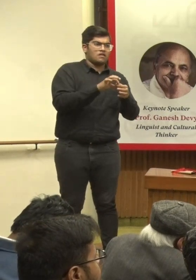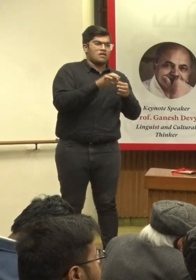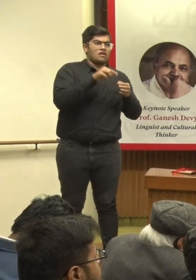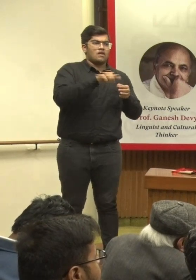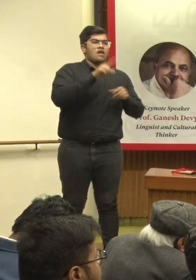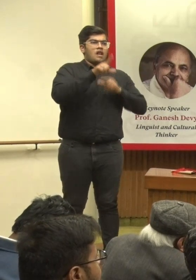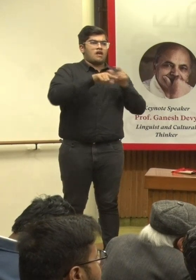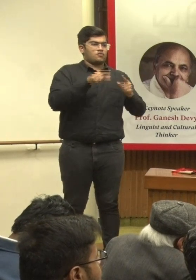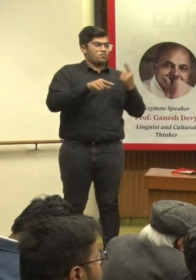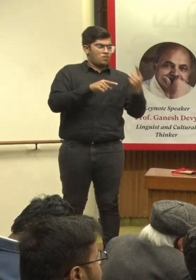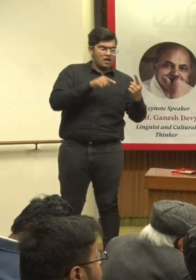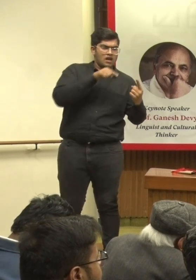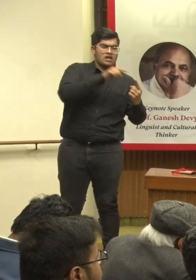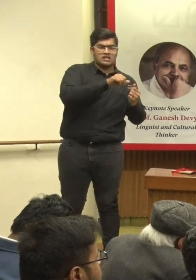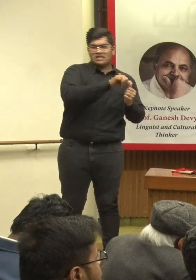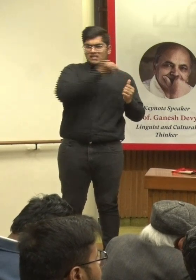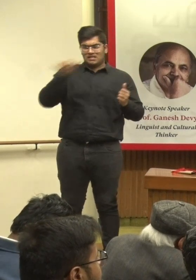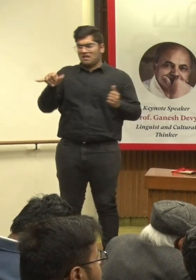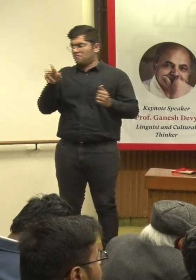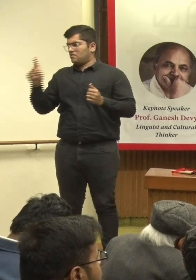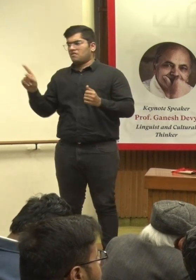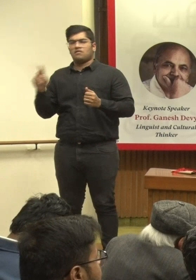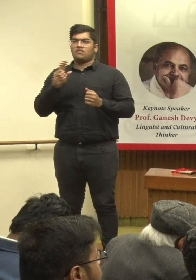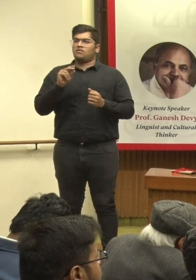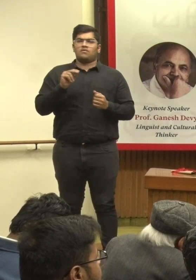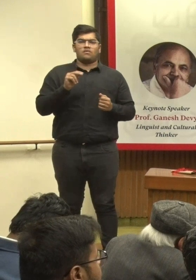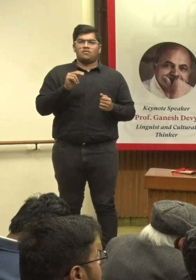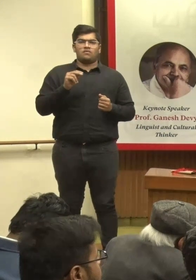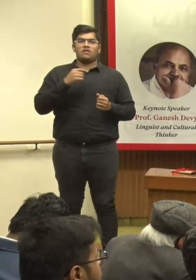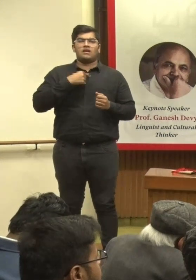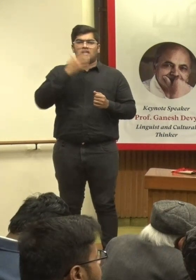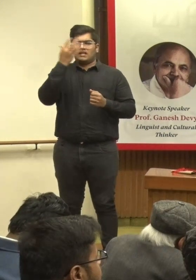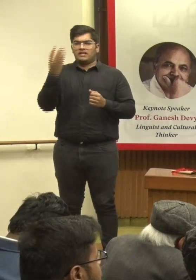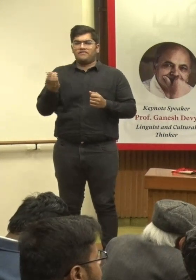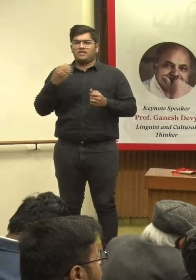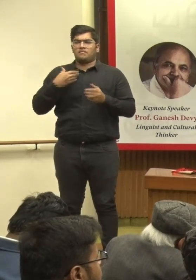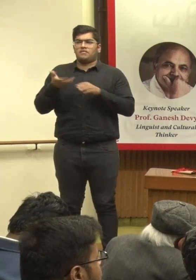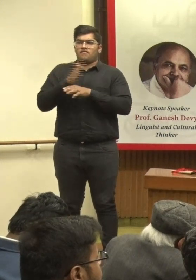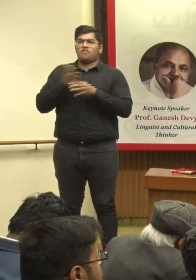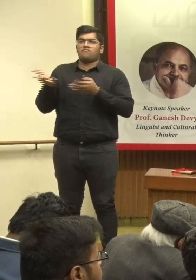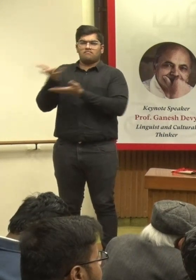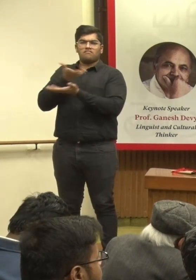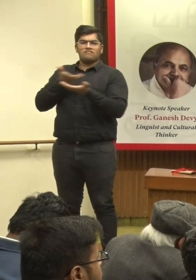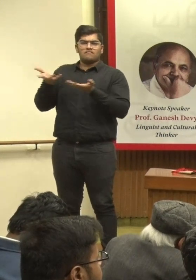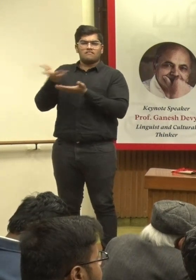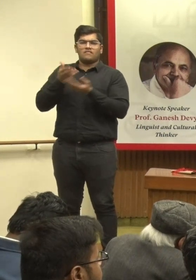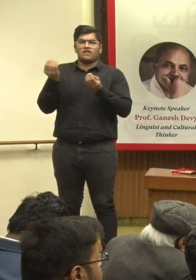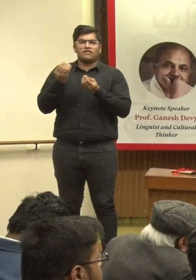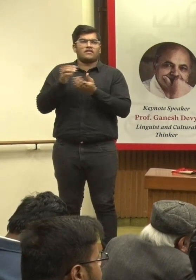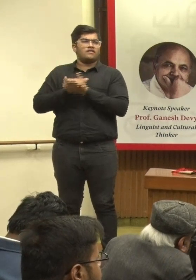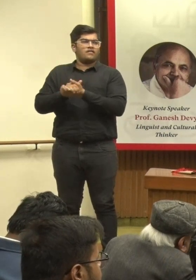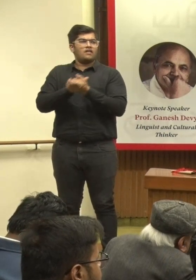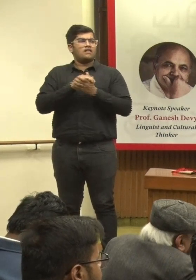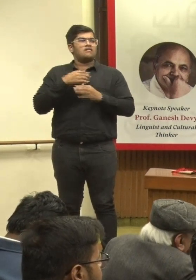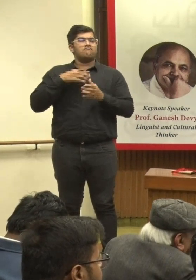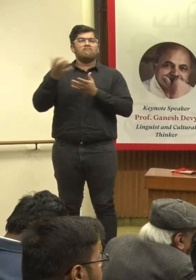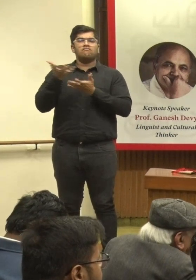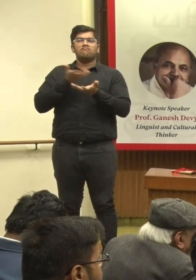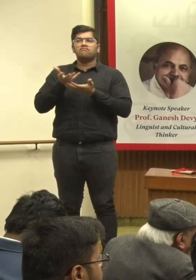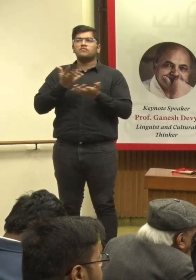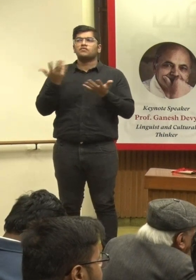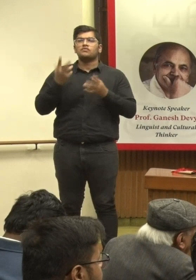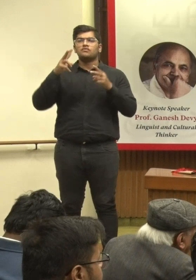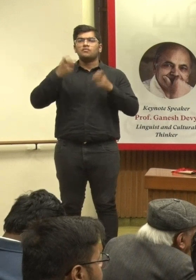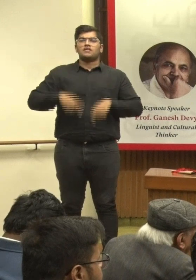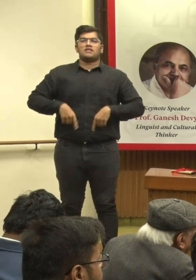language. I mean, this evening I was speaking with some friends about civilization. But did you not say that